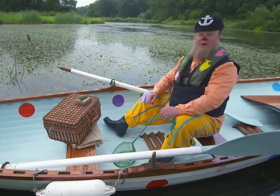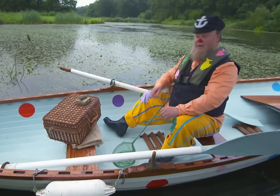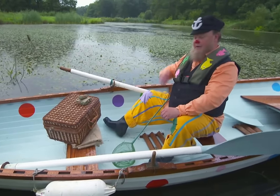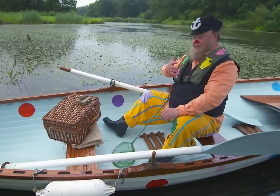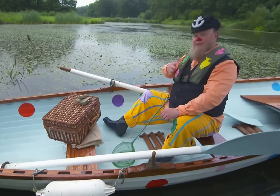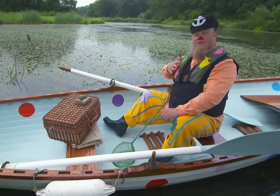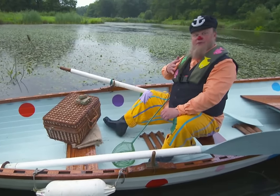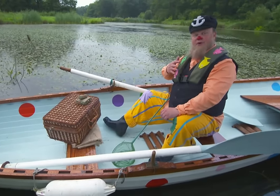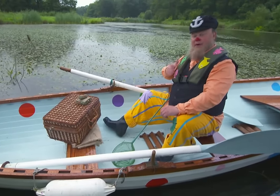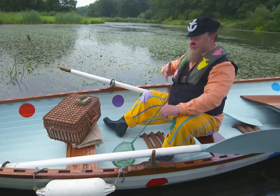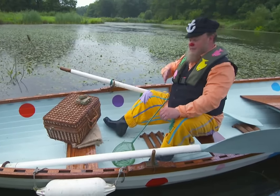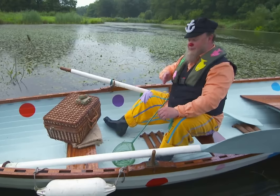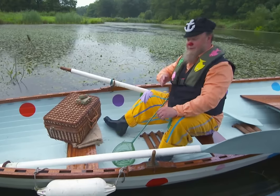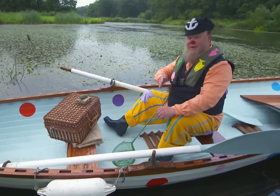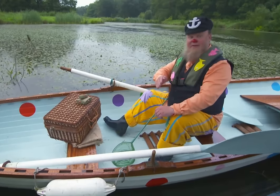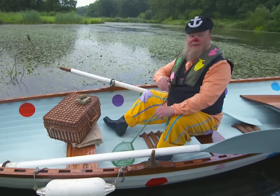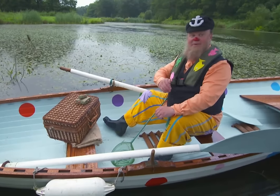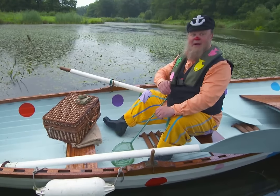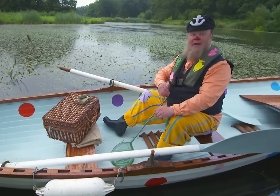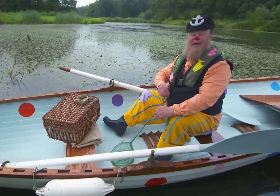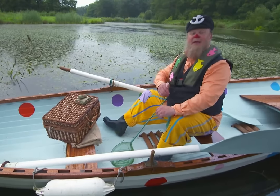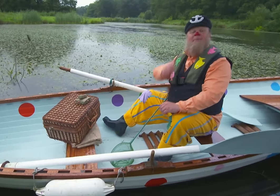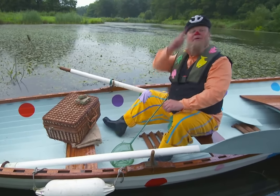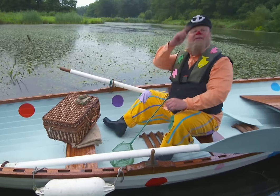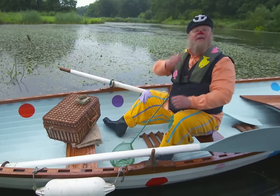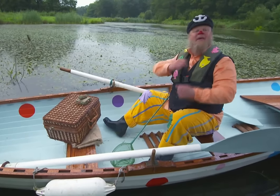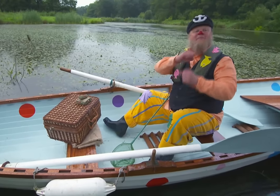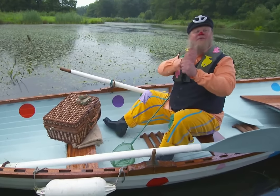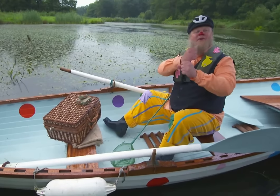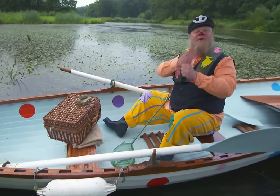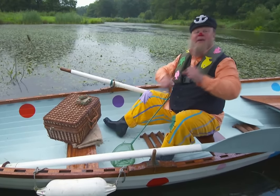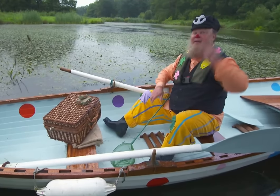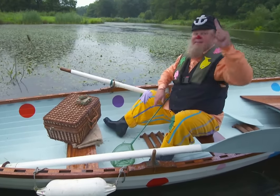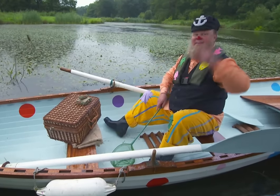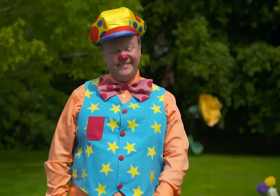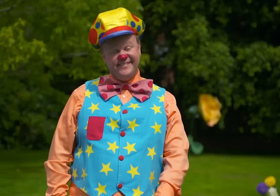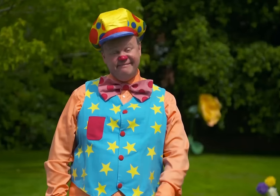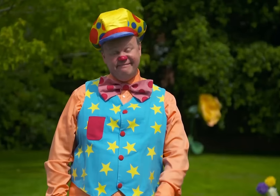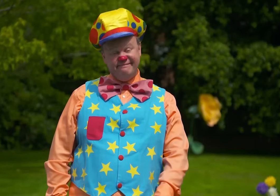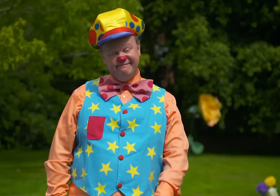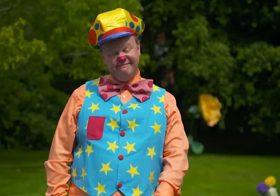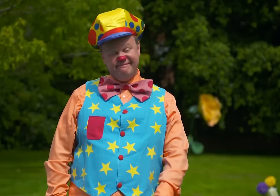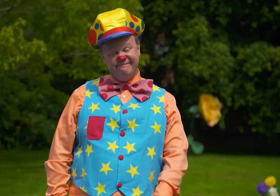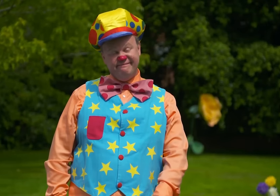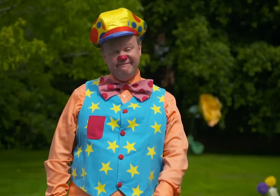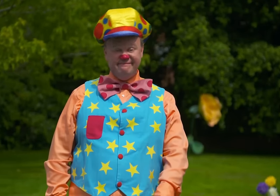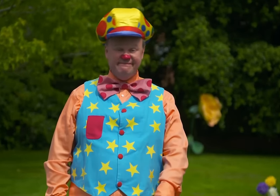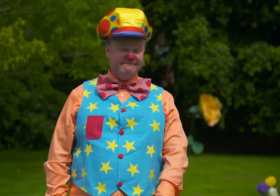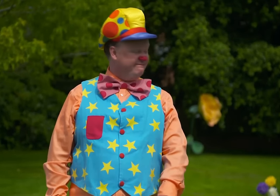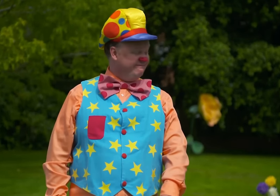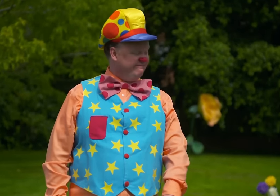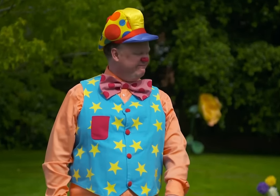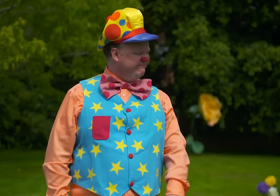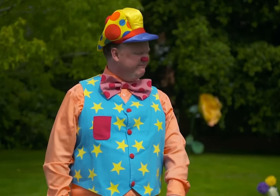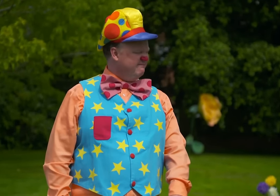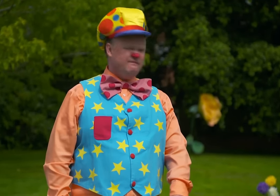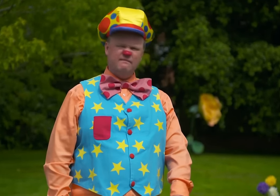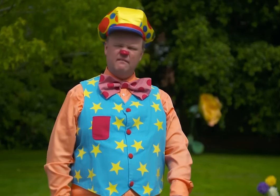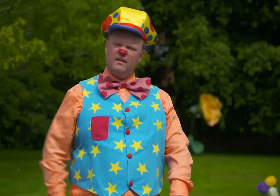going to frighten the fish away. But keep trying. Maybe you should just try it your own way, Mr.